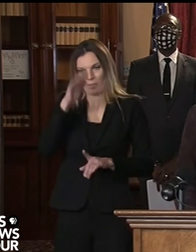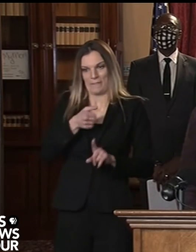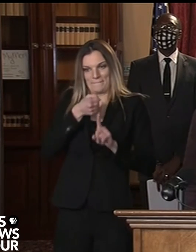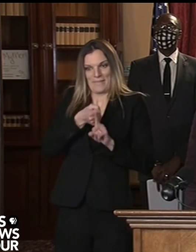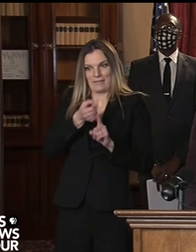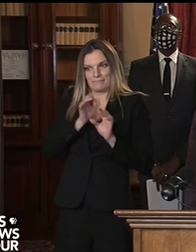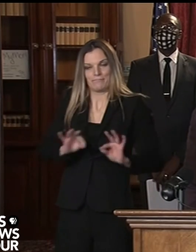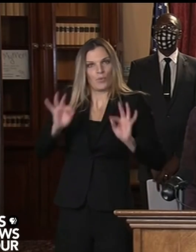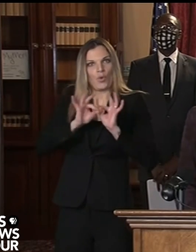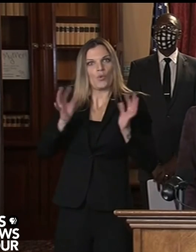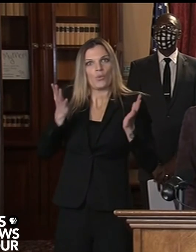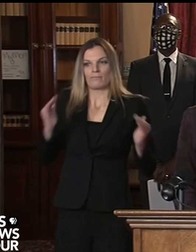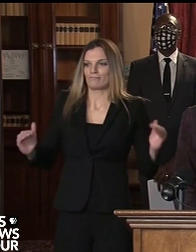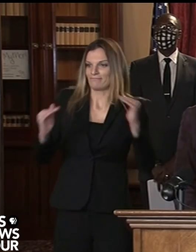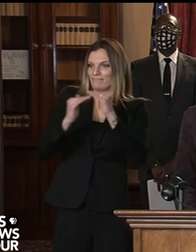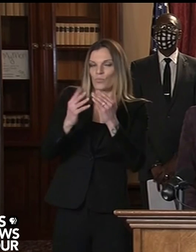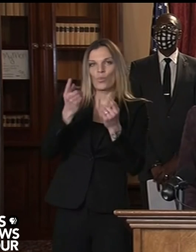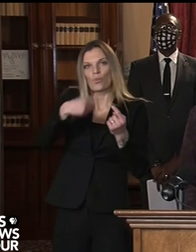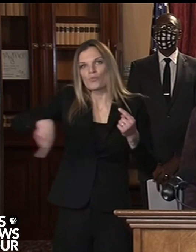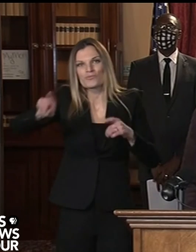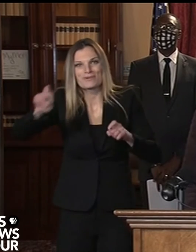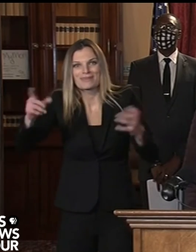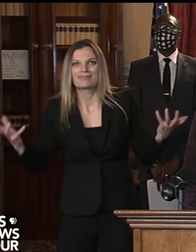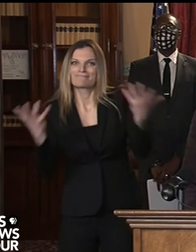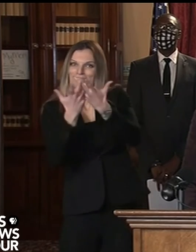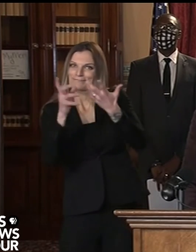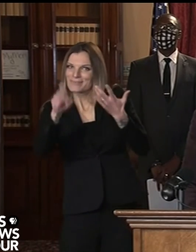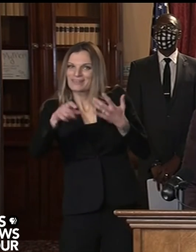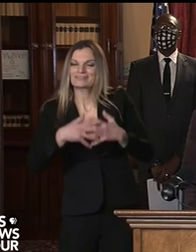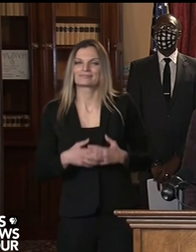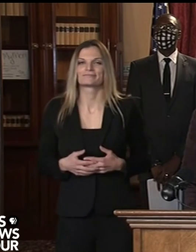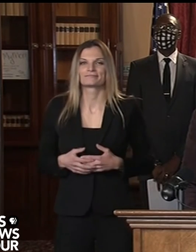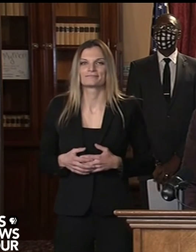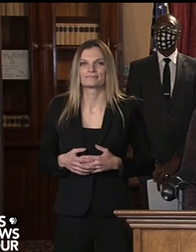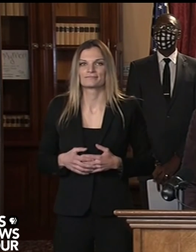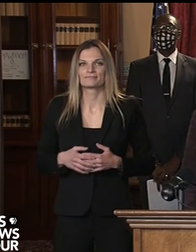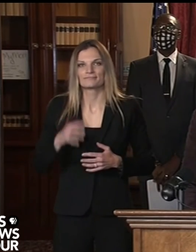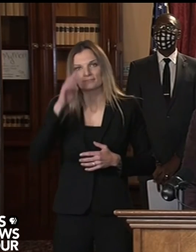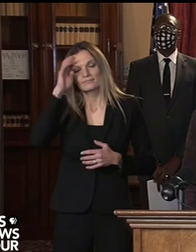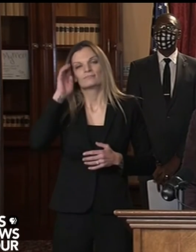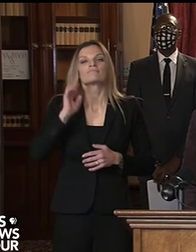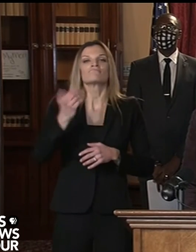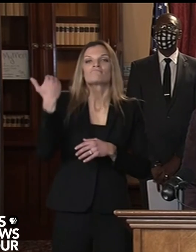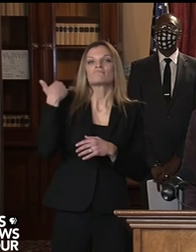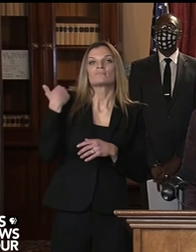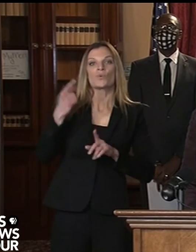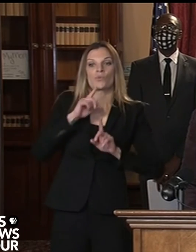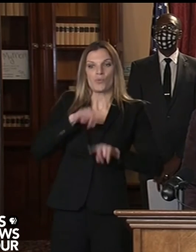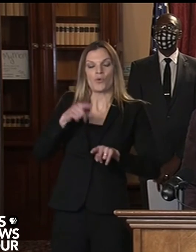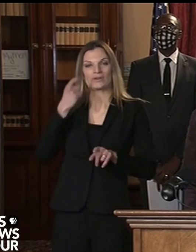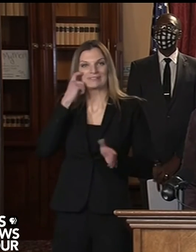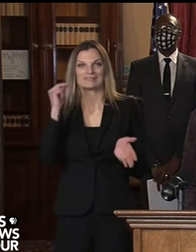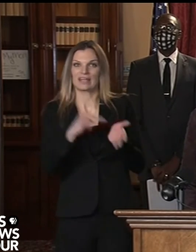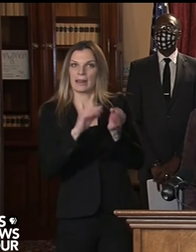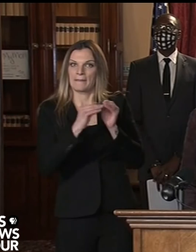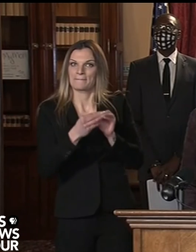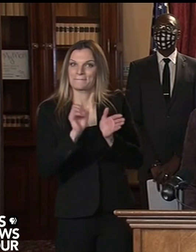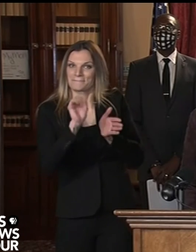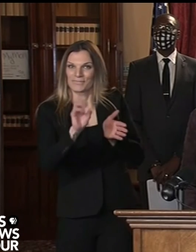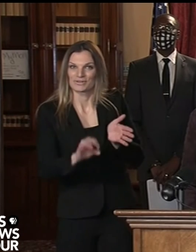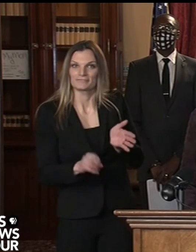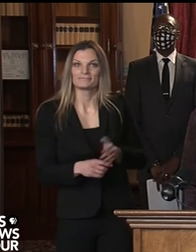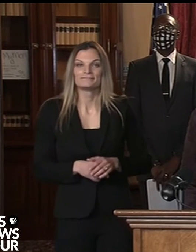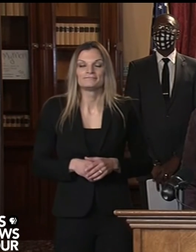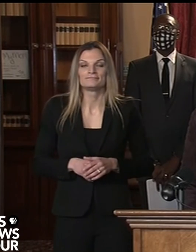the health needs of people across the state. If you are looking at some of the most recent reporting, you know every health system